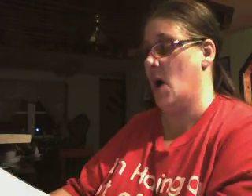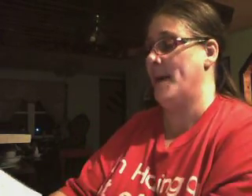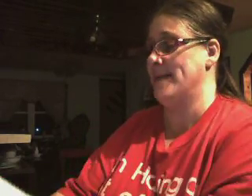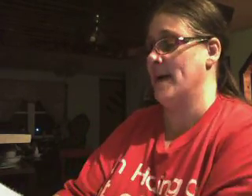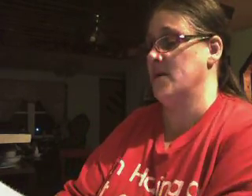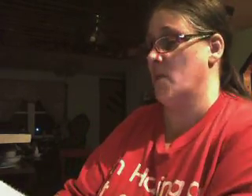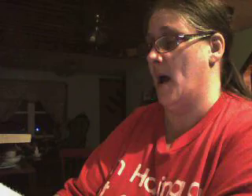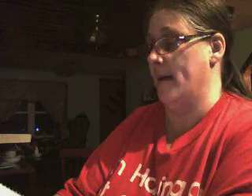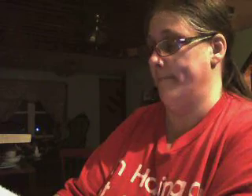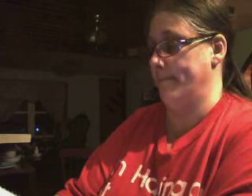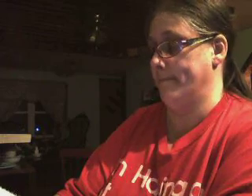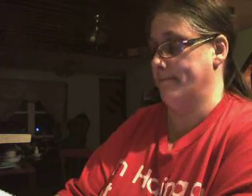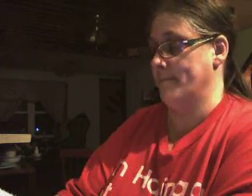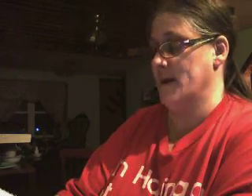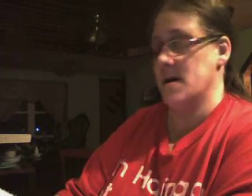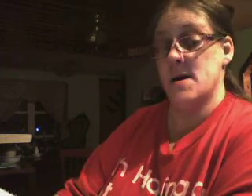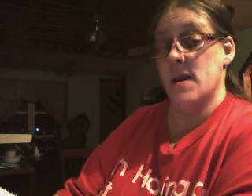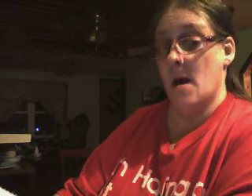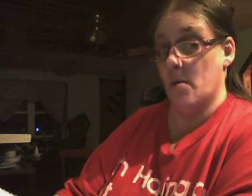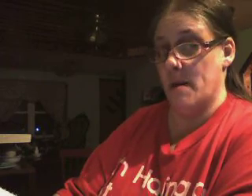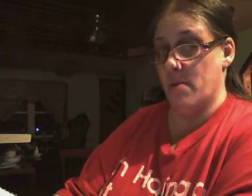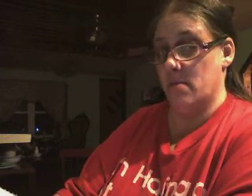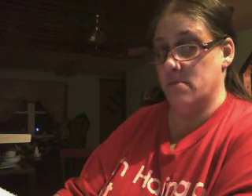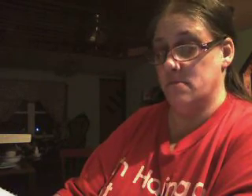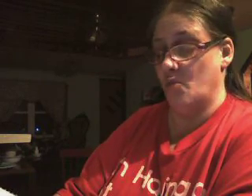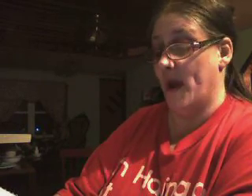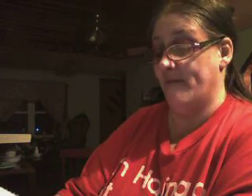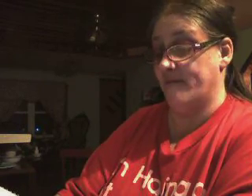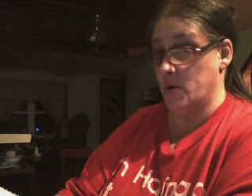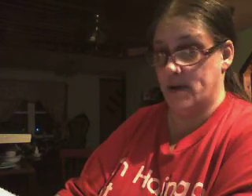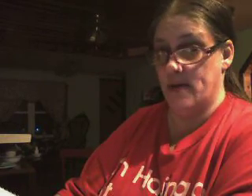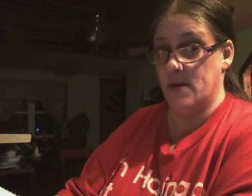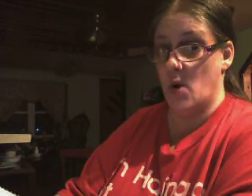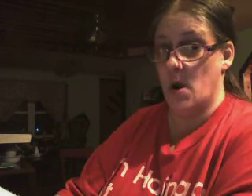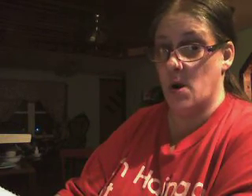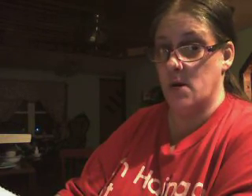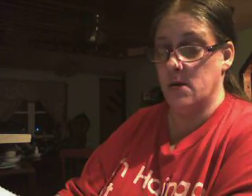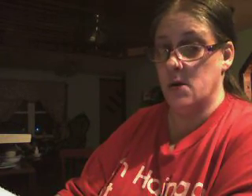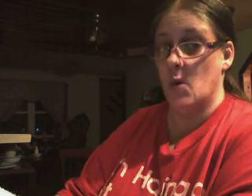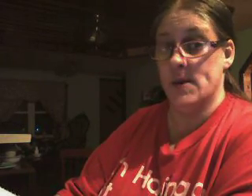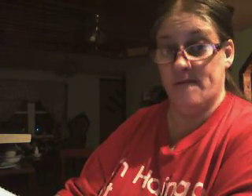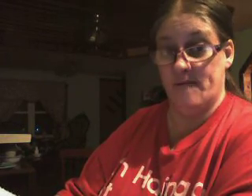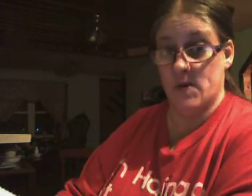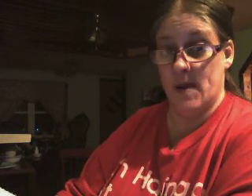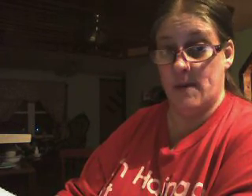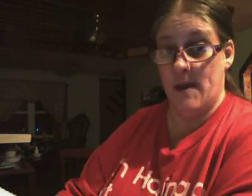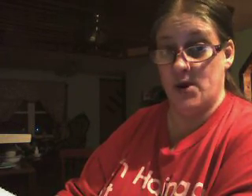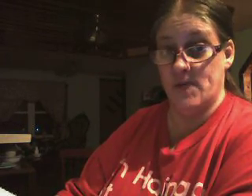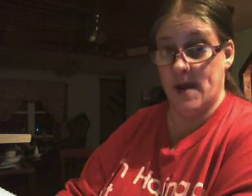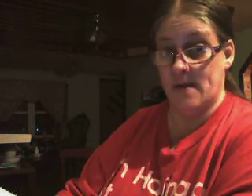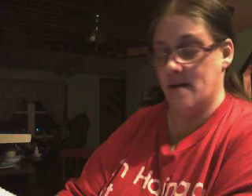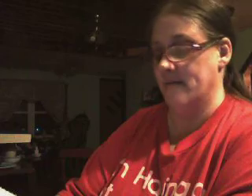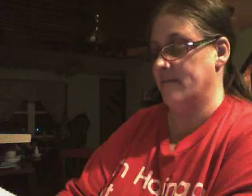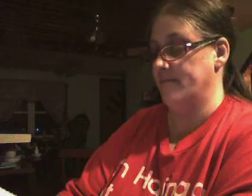I hope I say this right. Now remember, when I first say this word, what's the first thing it made you think of?